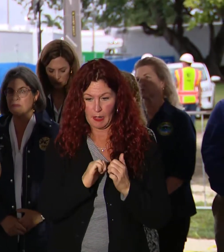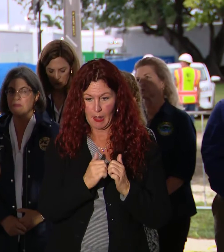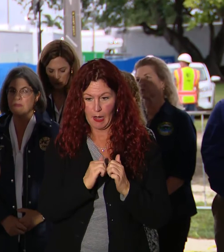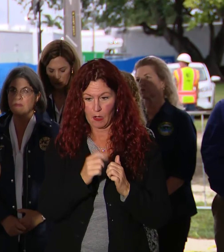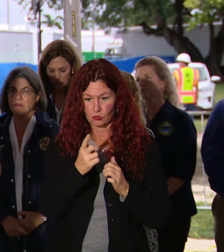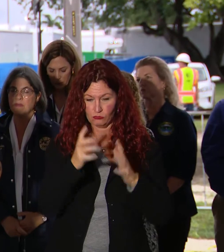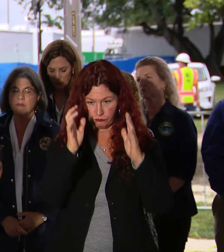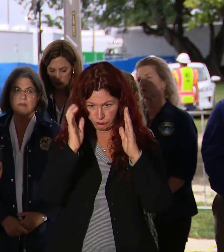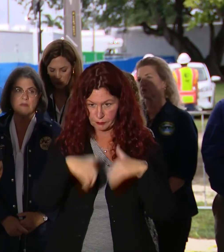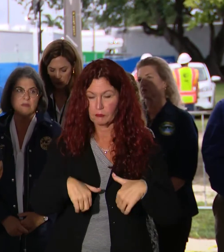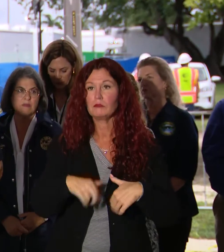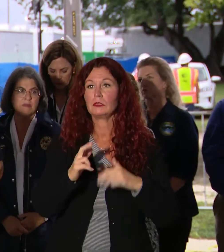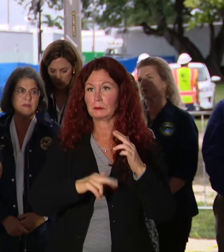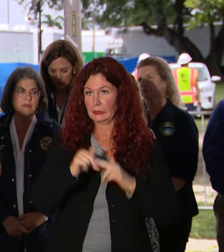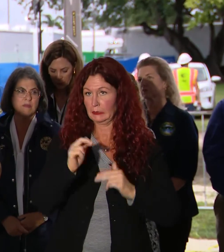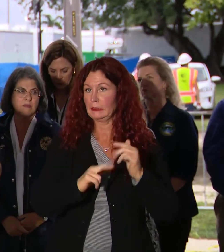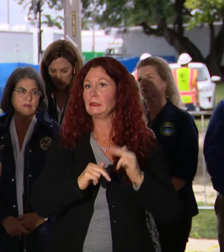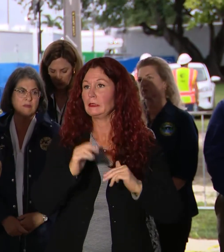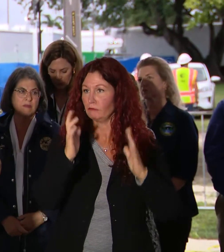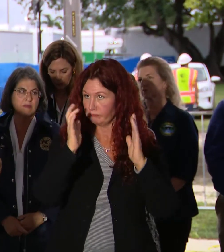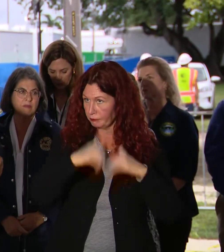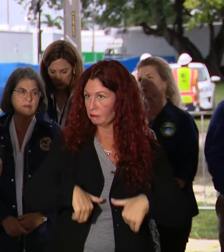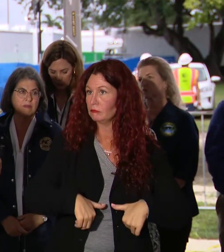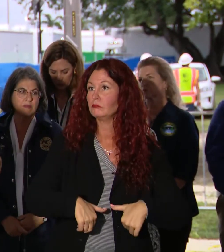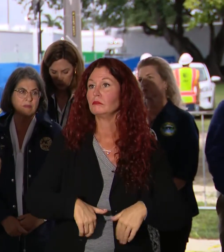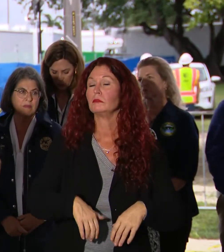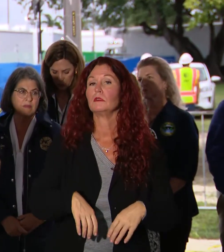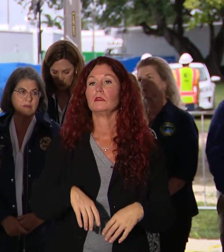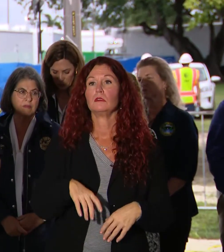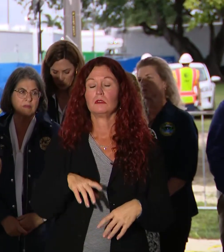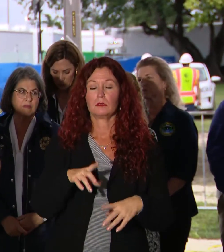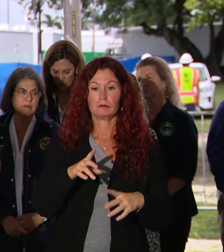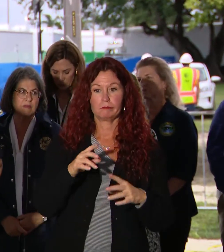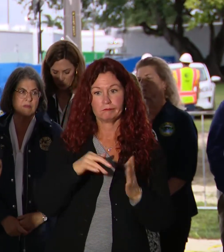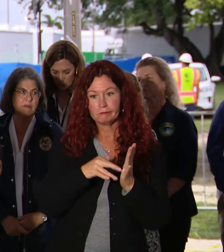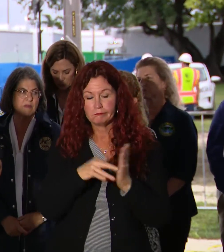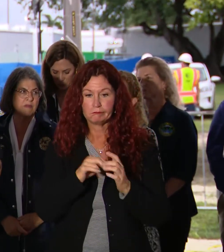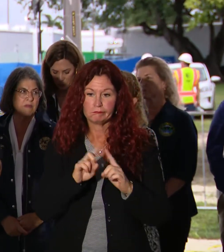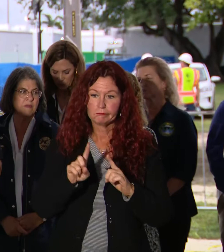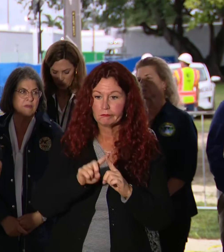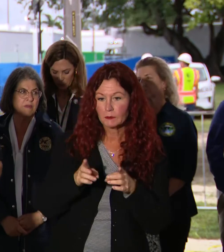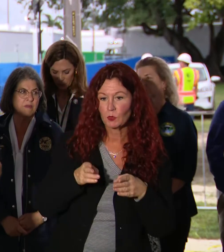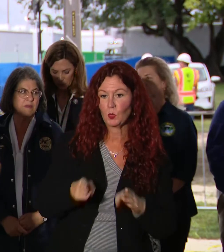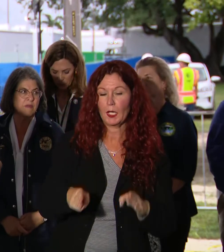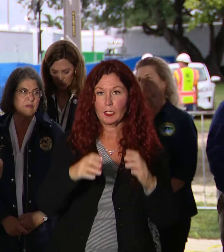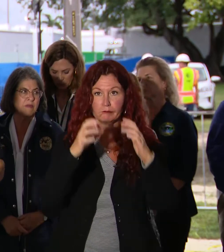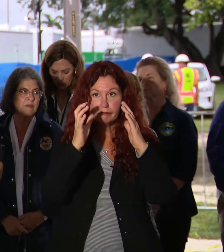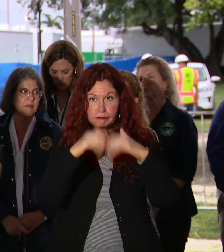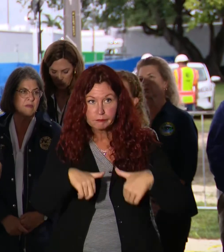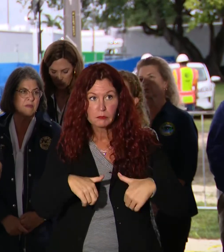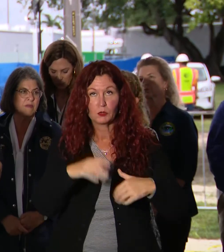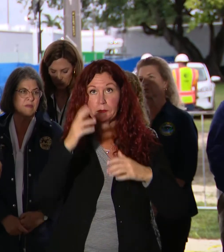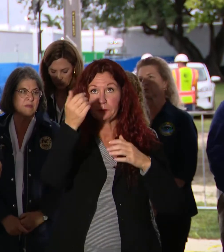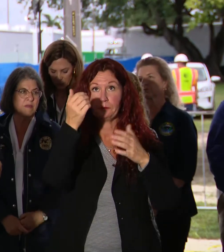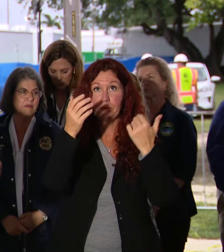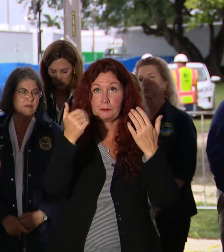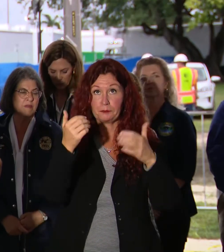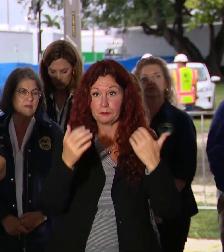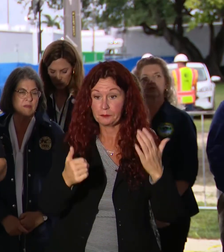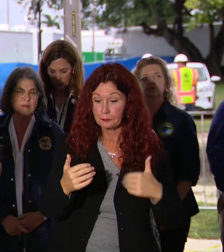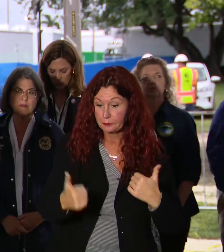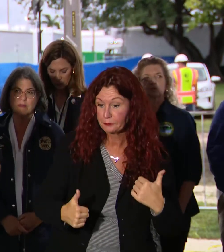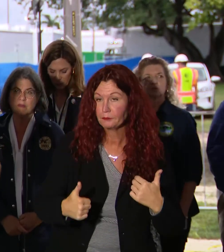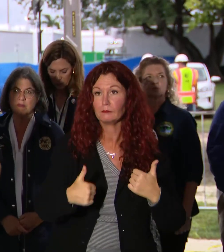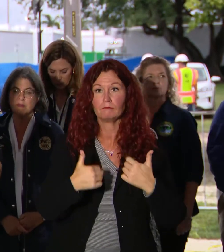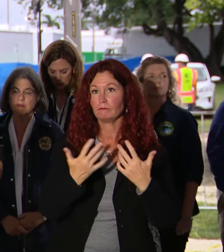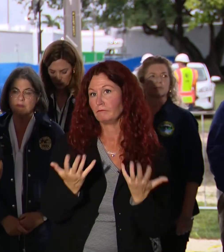of the structure. We're currently looking at several different methodologies, and as we get technical data, as we get